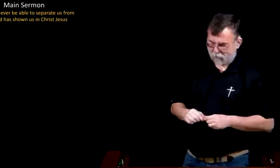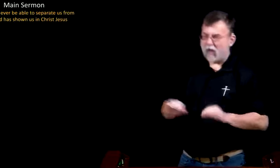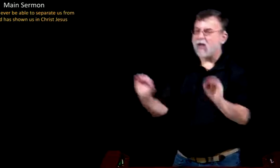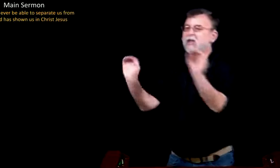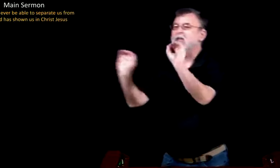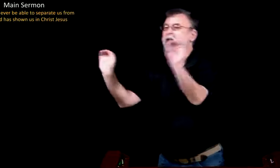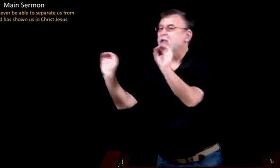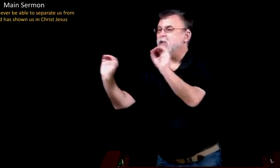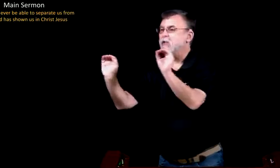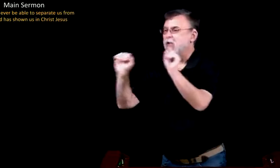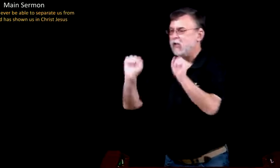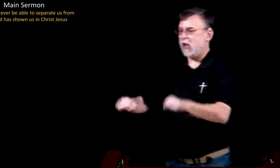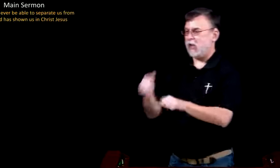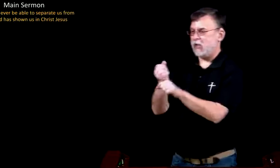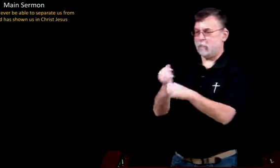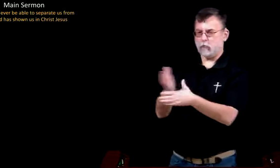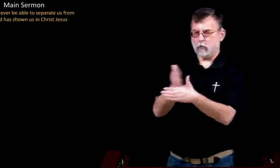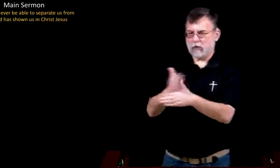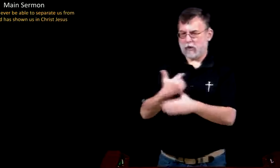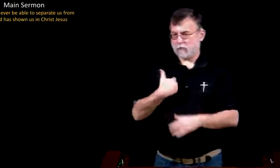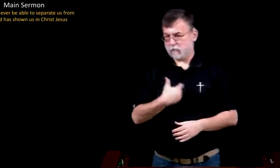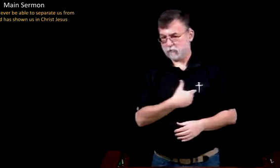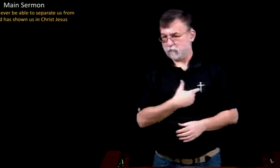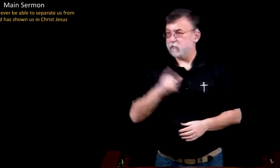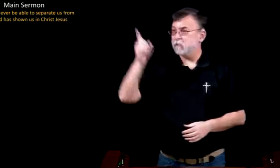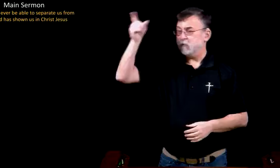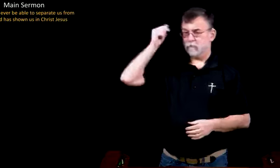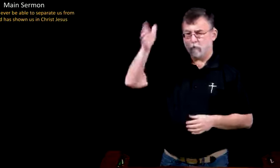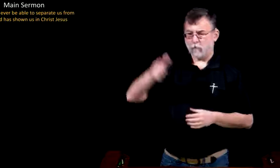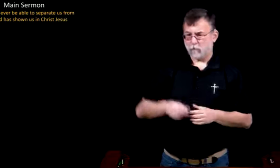nothing can separate us, can get between us,